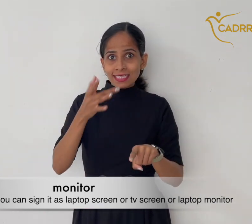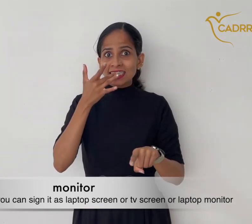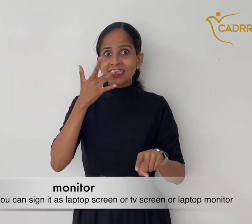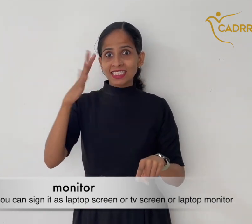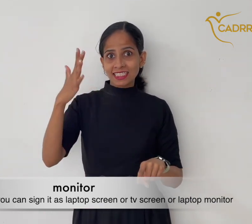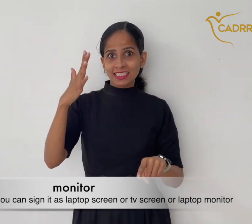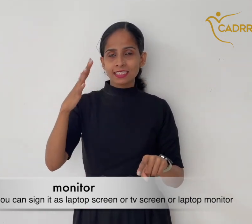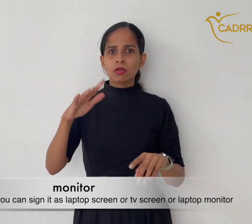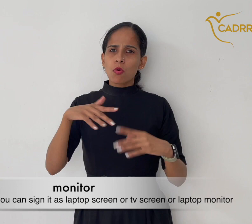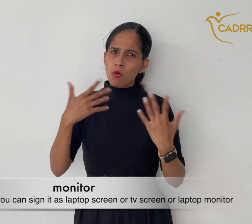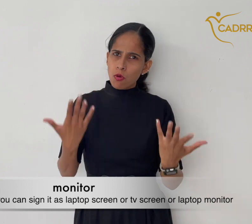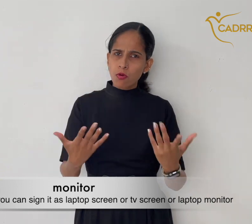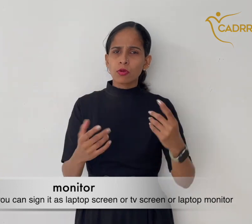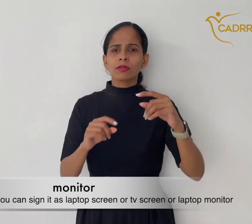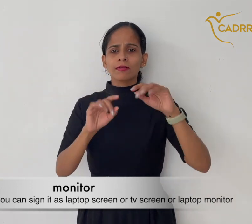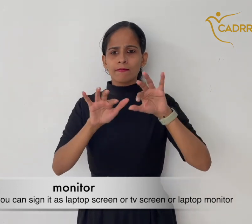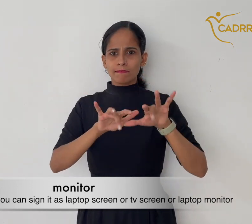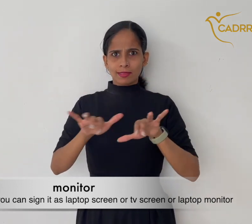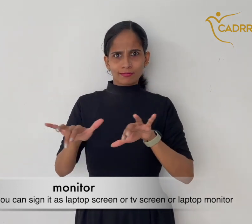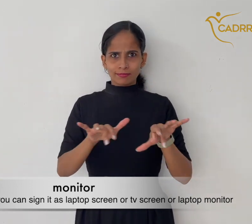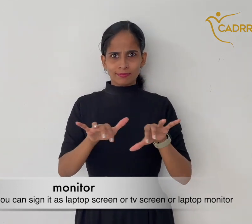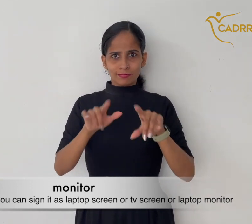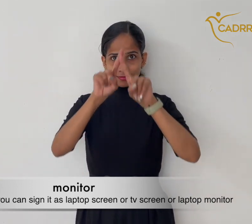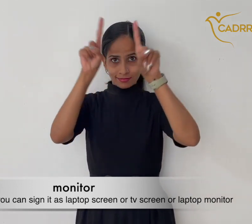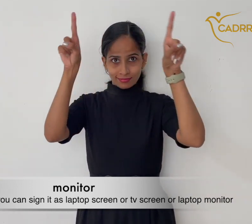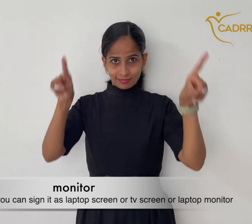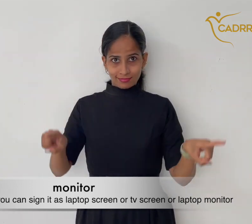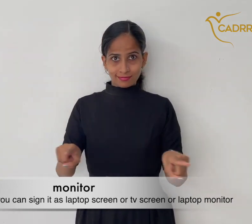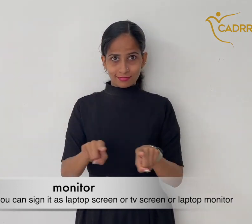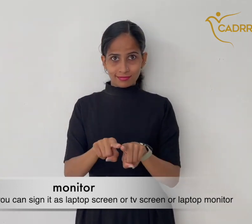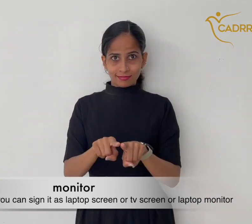screen. Or laptop monitor.